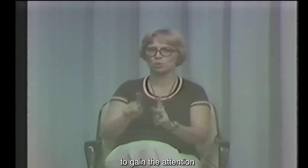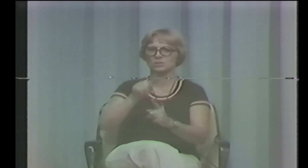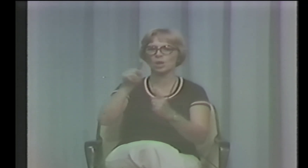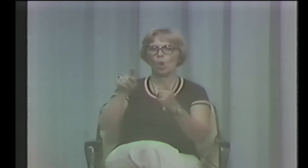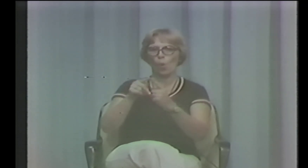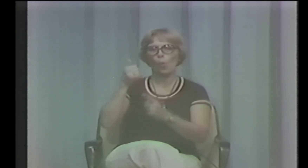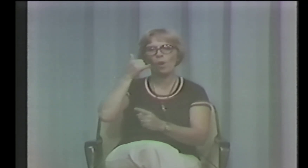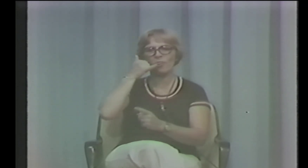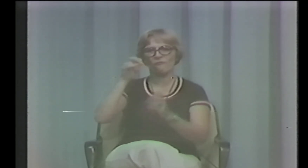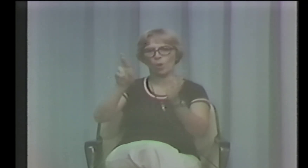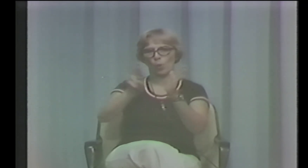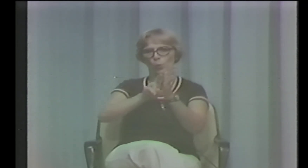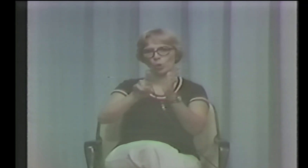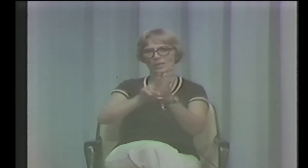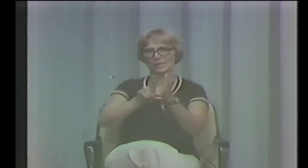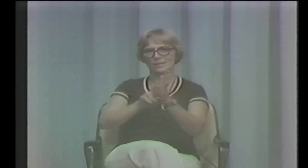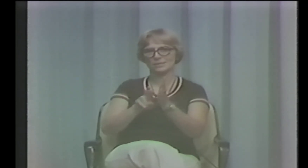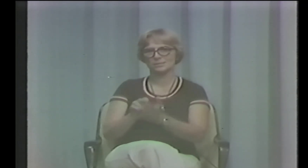person when the phone rings.